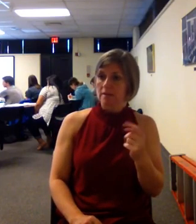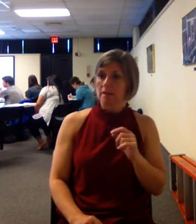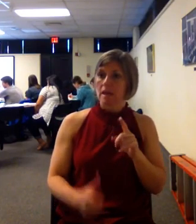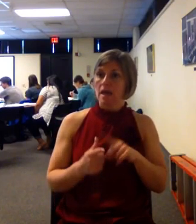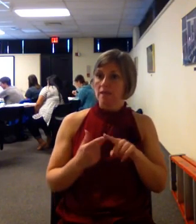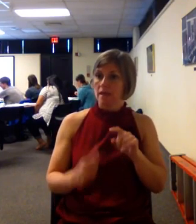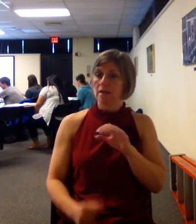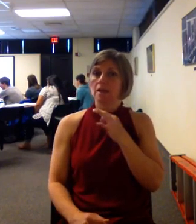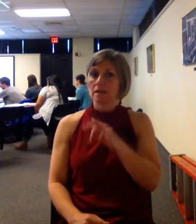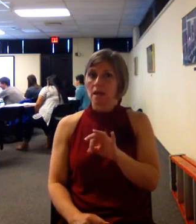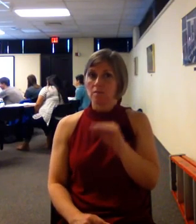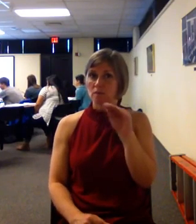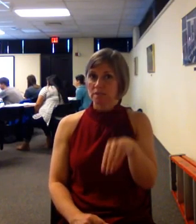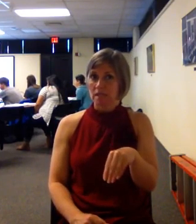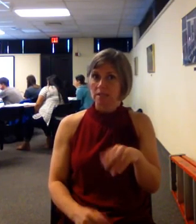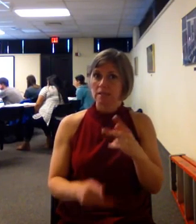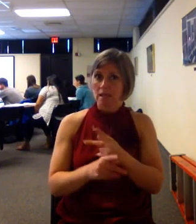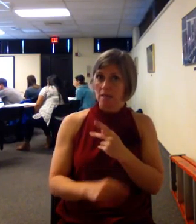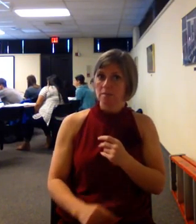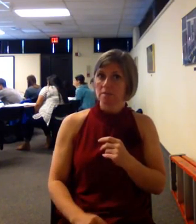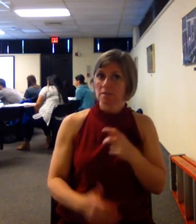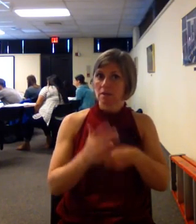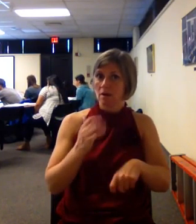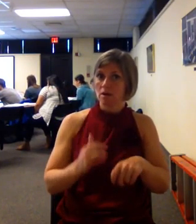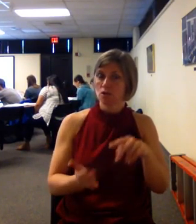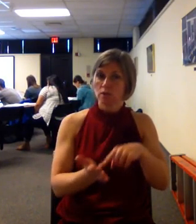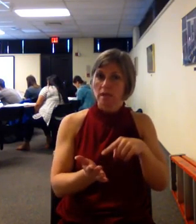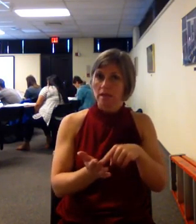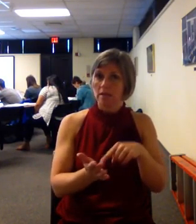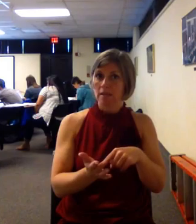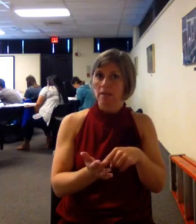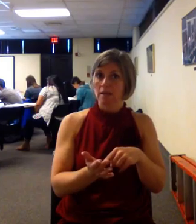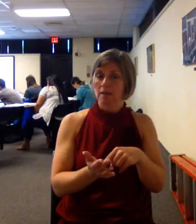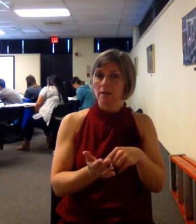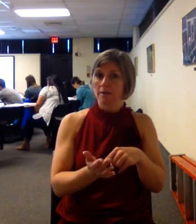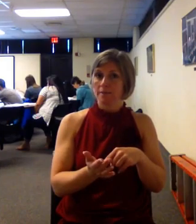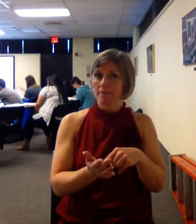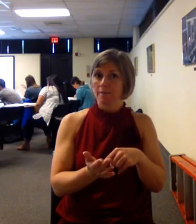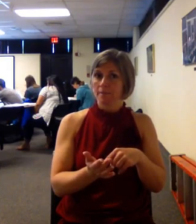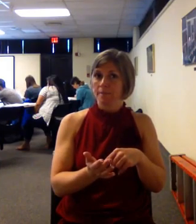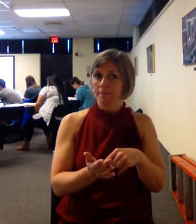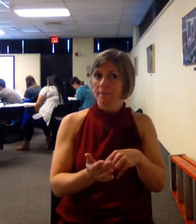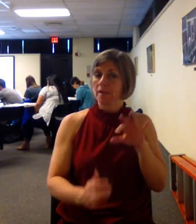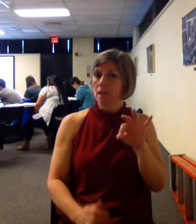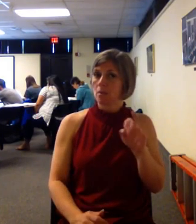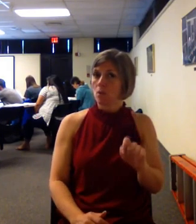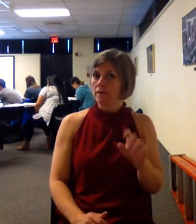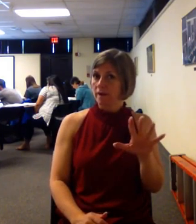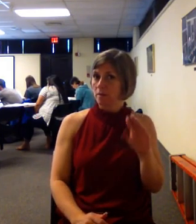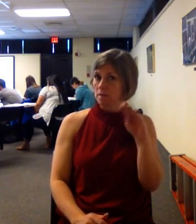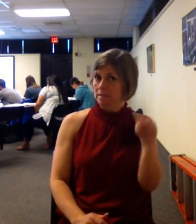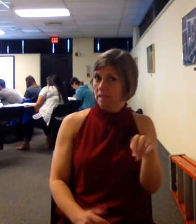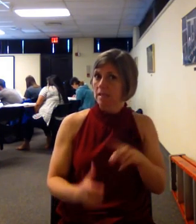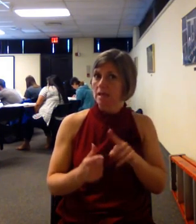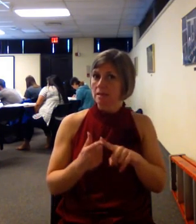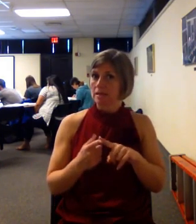9.5% times the cost of your debt being the 9.5%, and then take that times 1